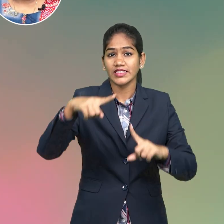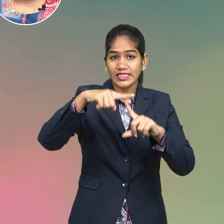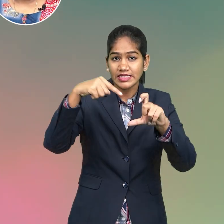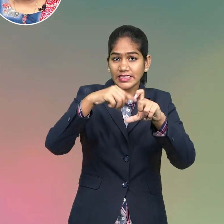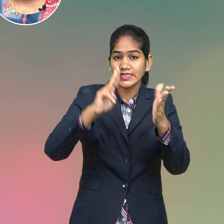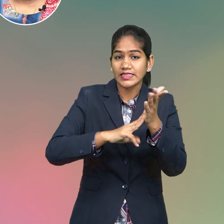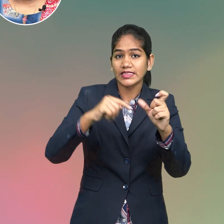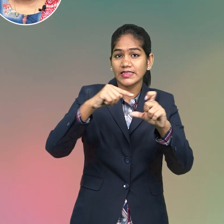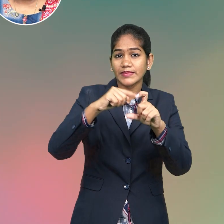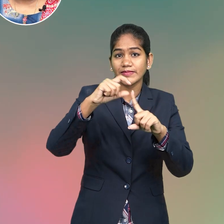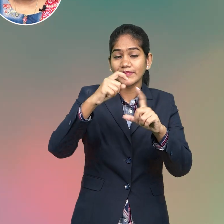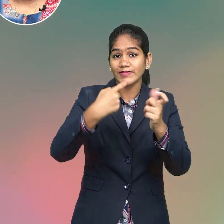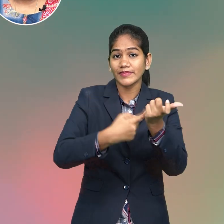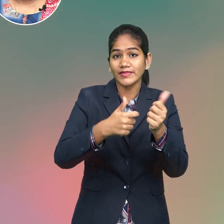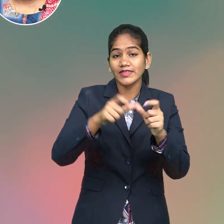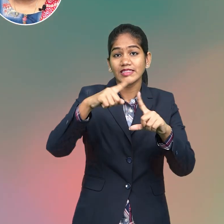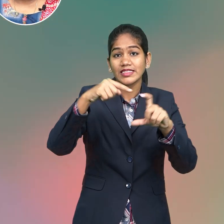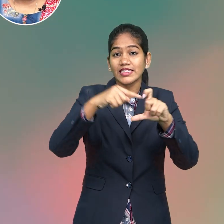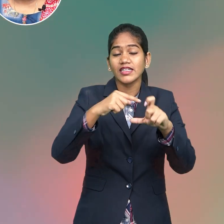Temperate zone.